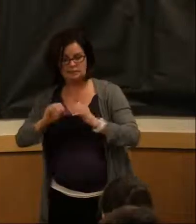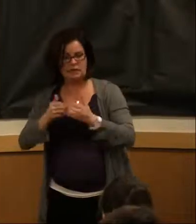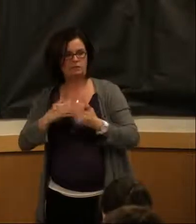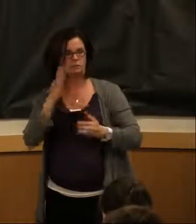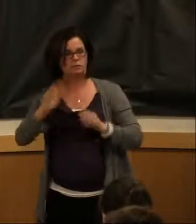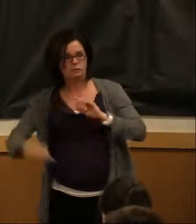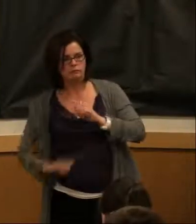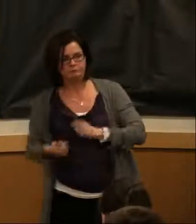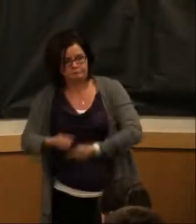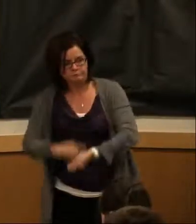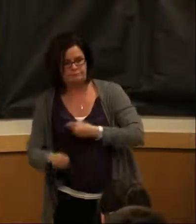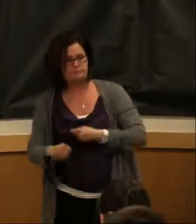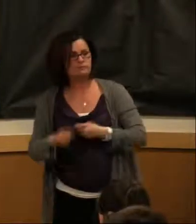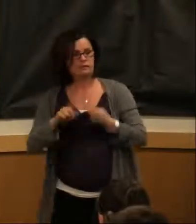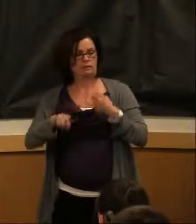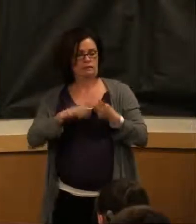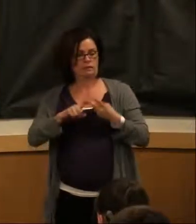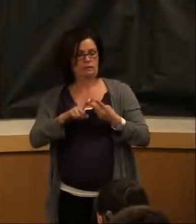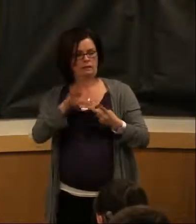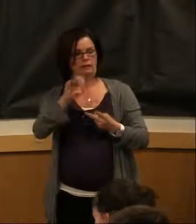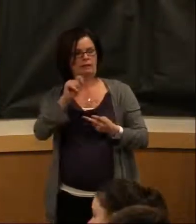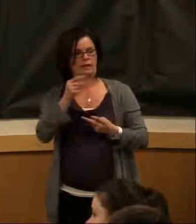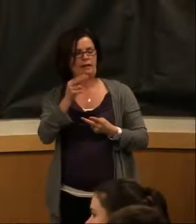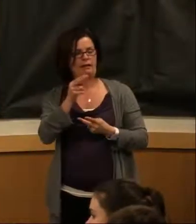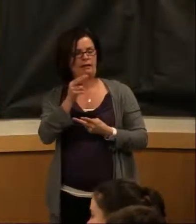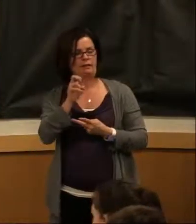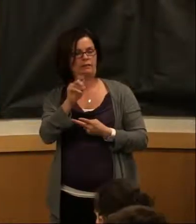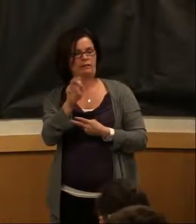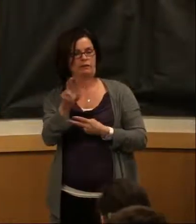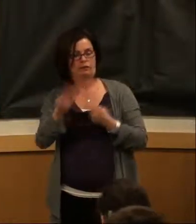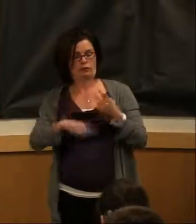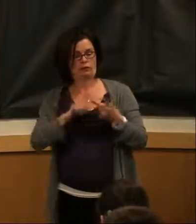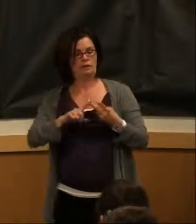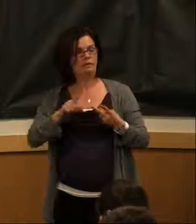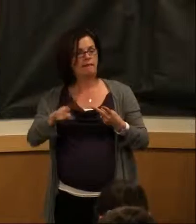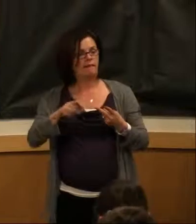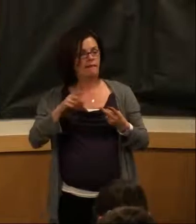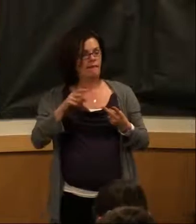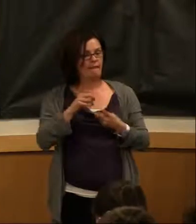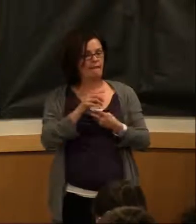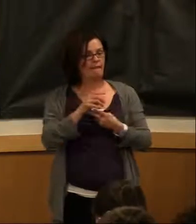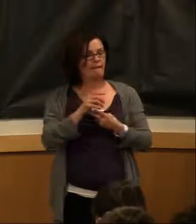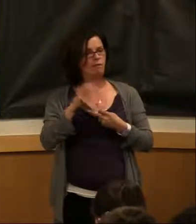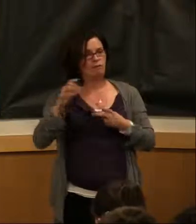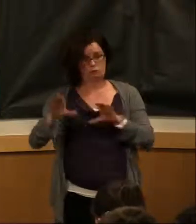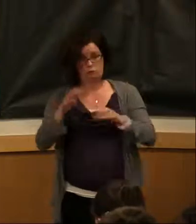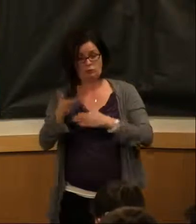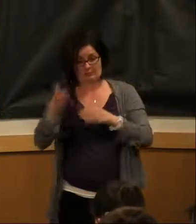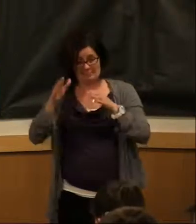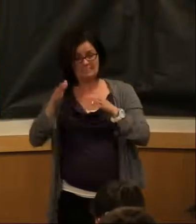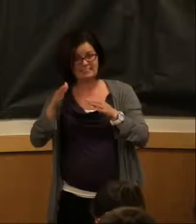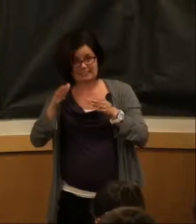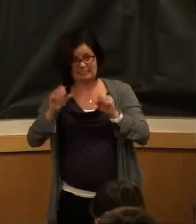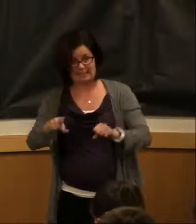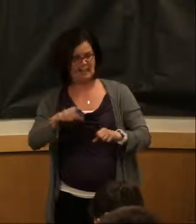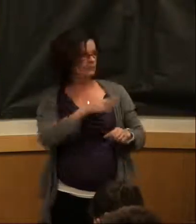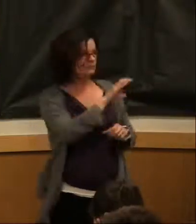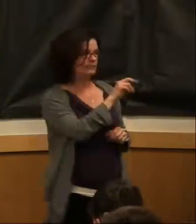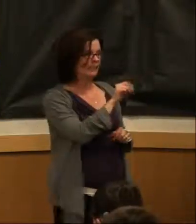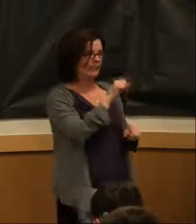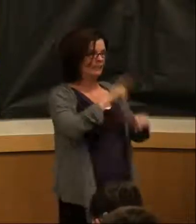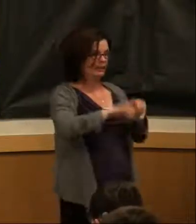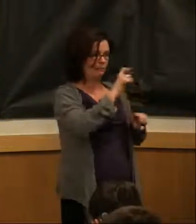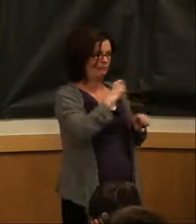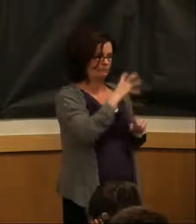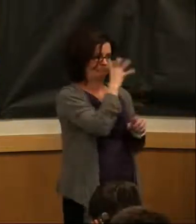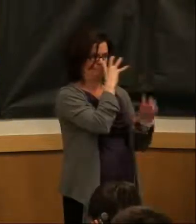catheters. They can do programs that we by a license are bound by that we cannot do, and we can get in a lot of trouble